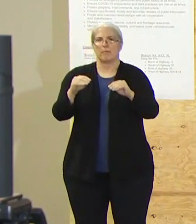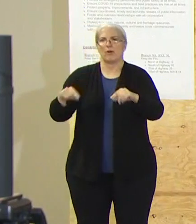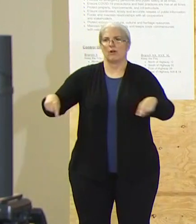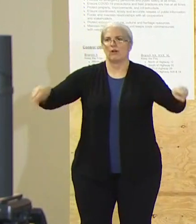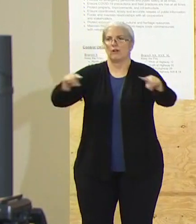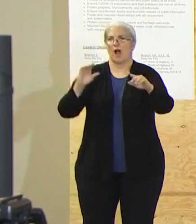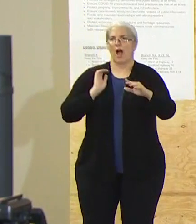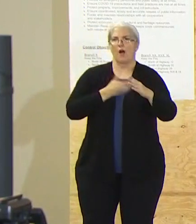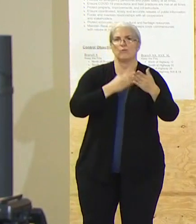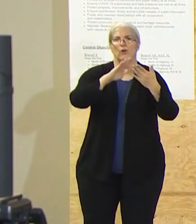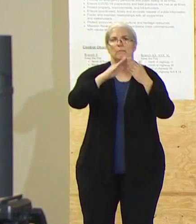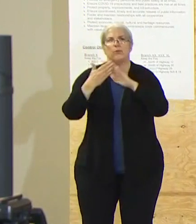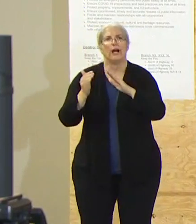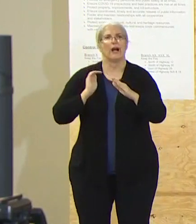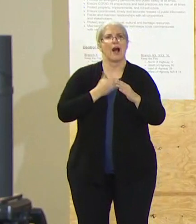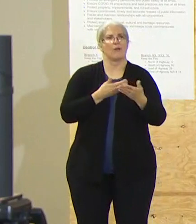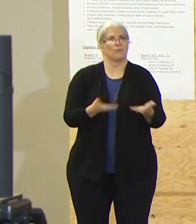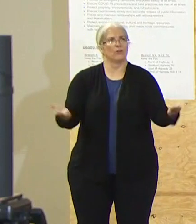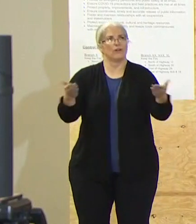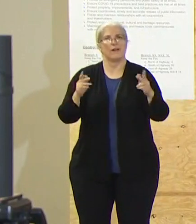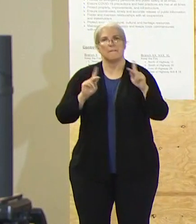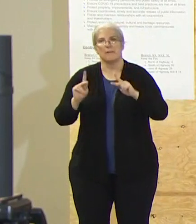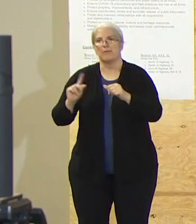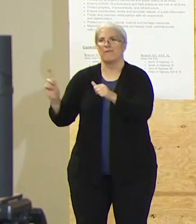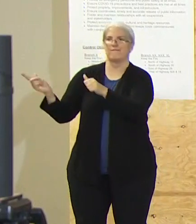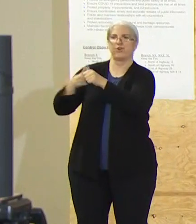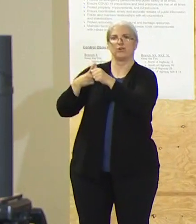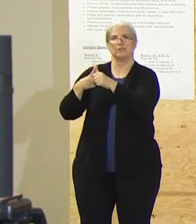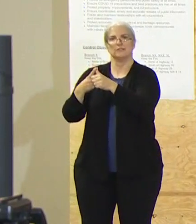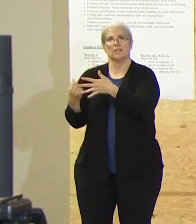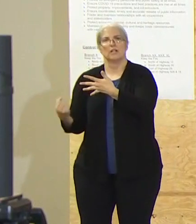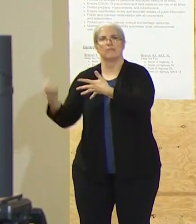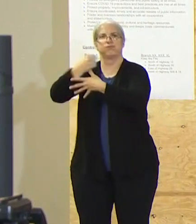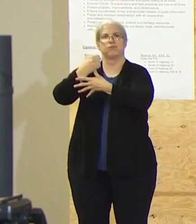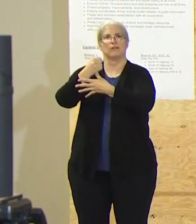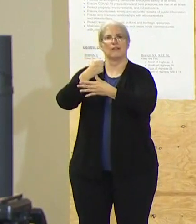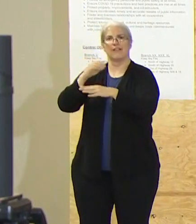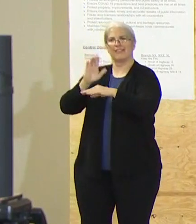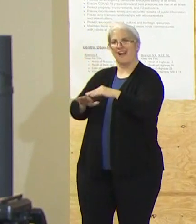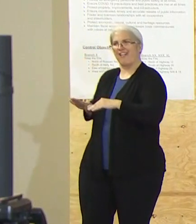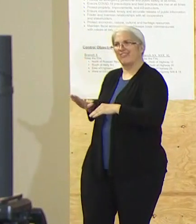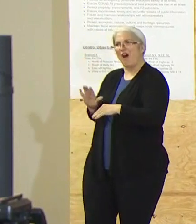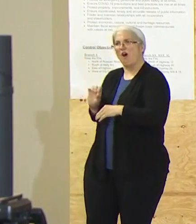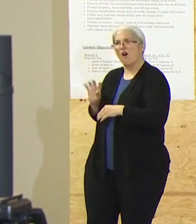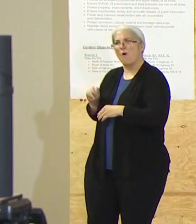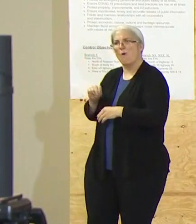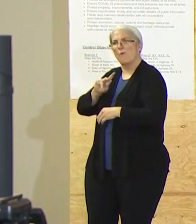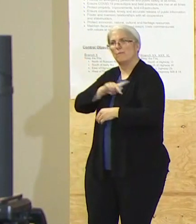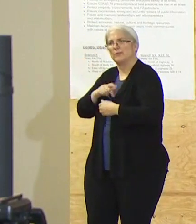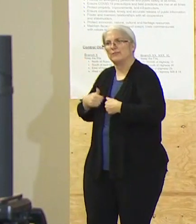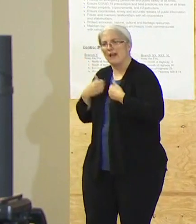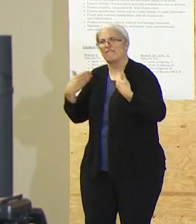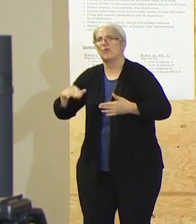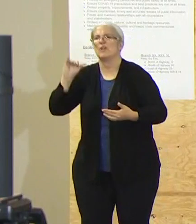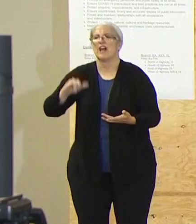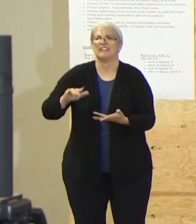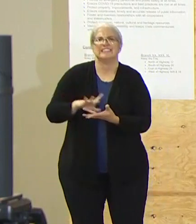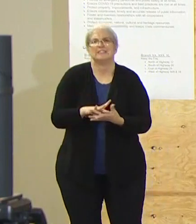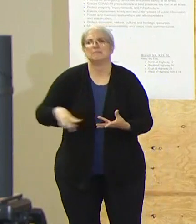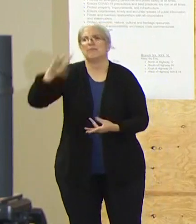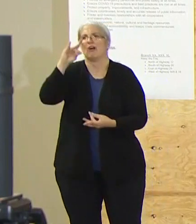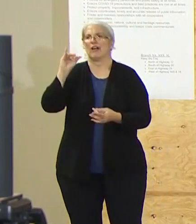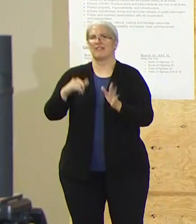lives as their priority. And that's the spirit that defines the best of this state and the best